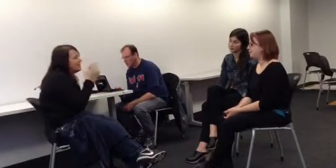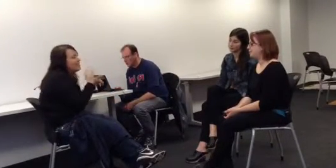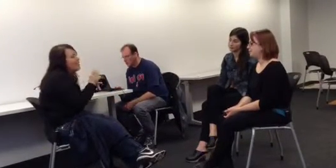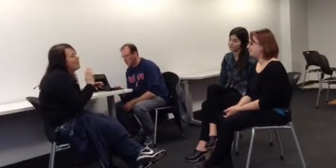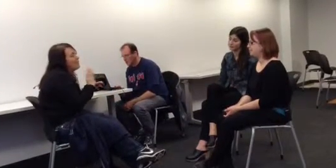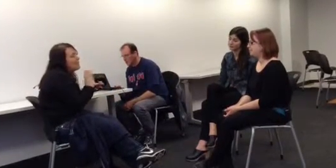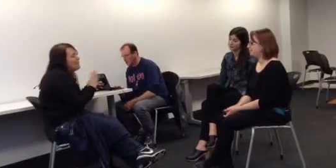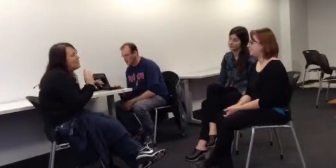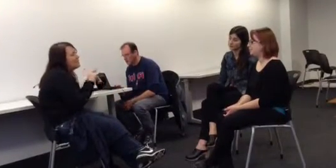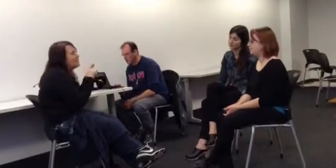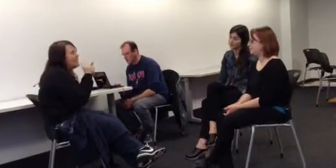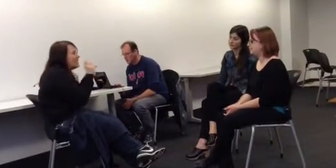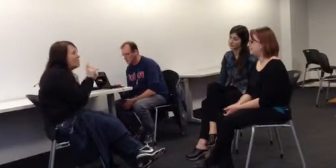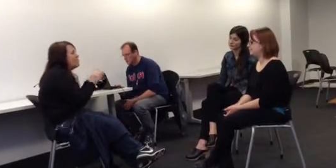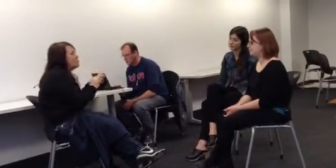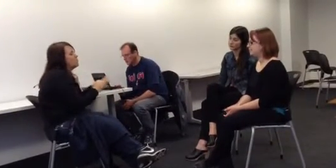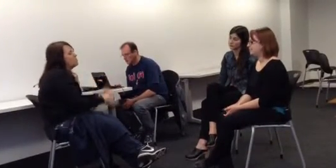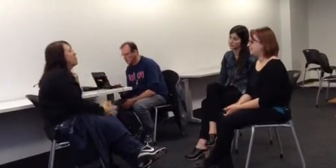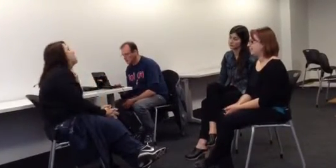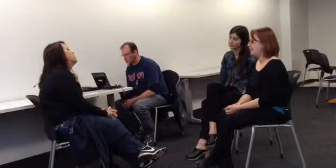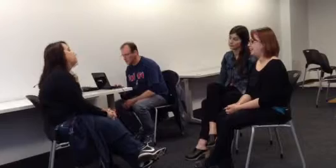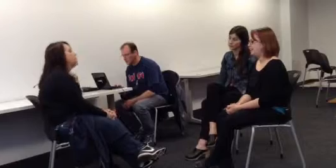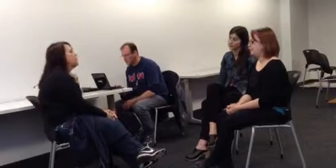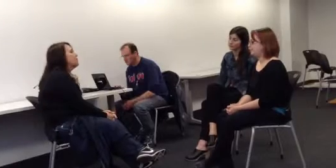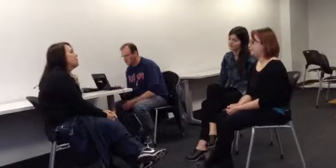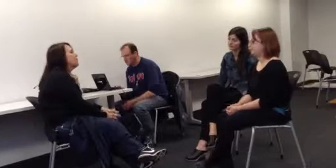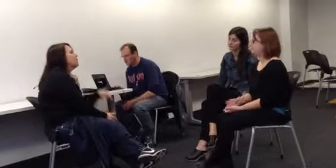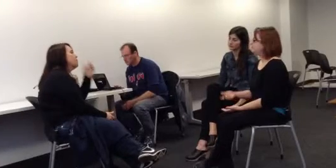medical situations. Yeah, they need interpreters.